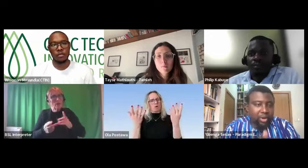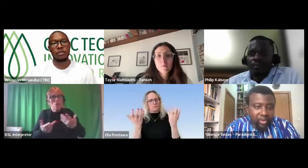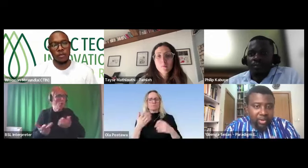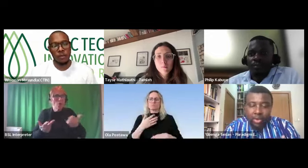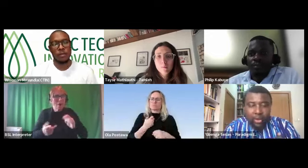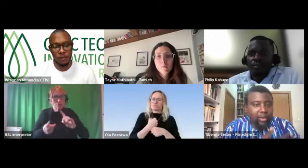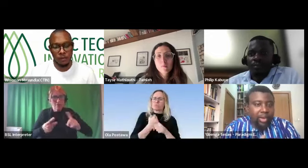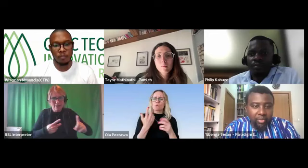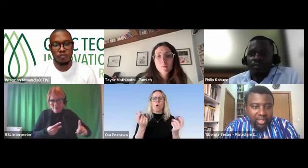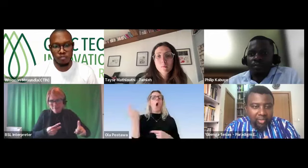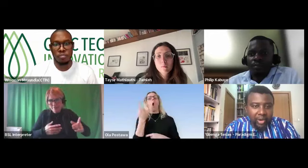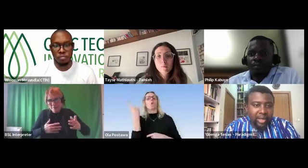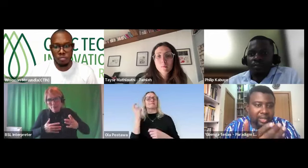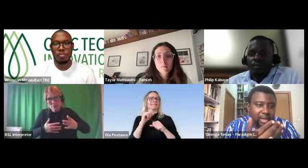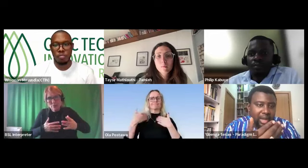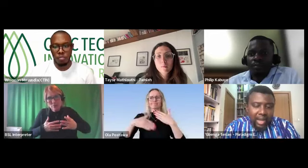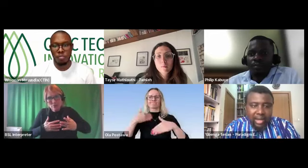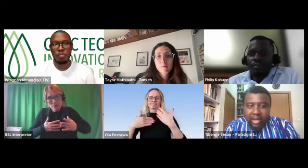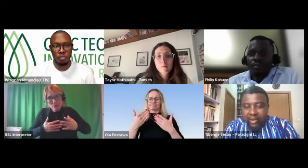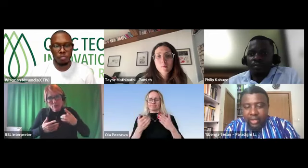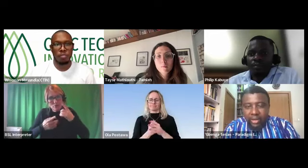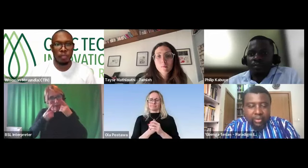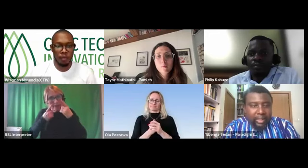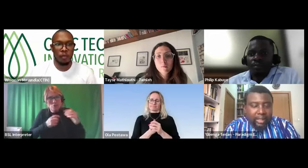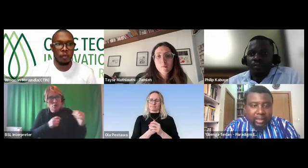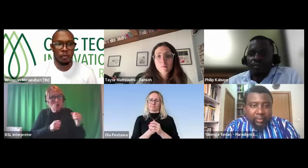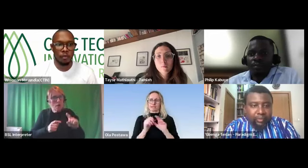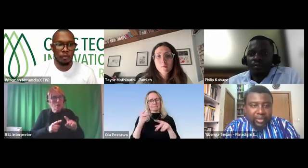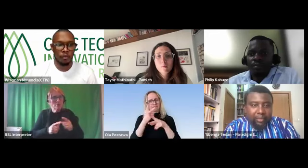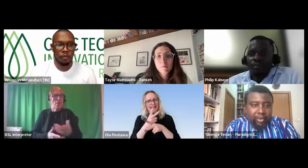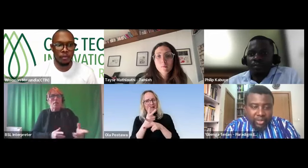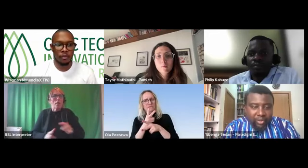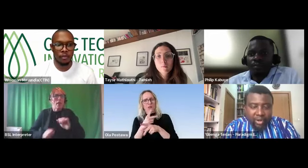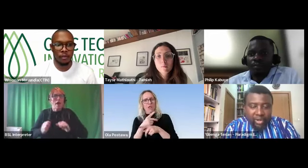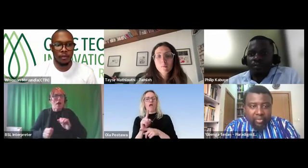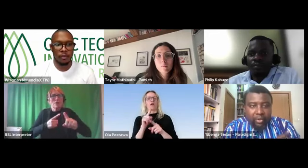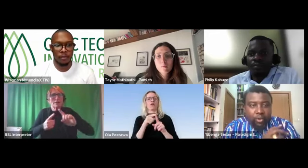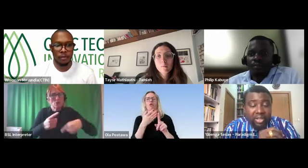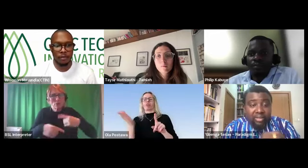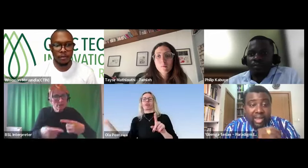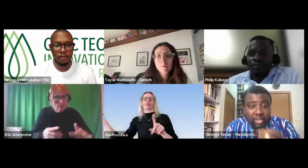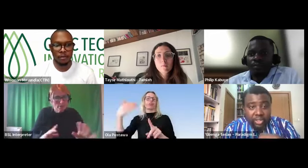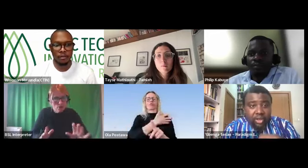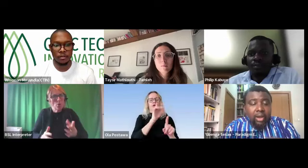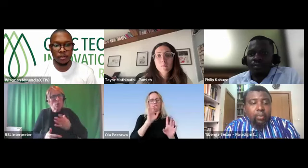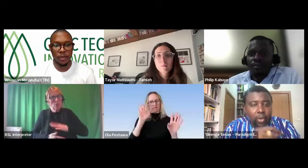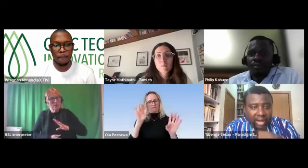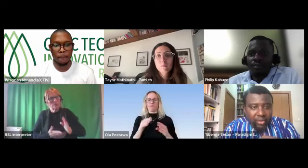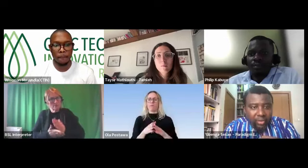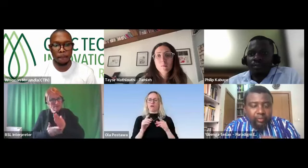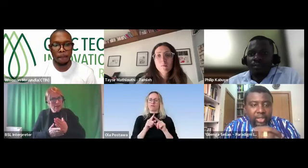things, and if we're not careful, we're going to end up fighting fires and get burned if we're not careful. But we need to take